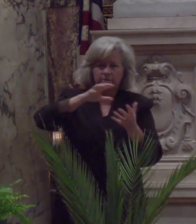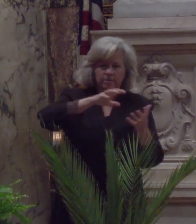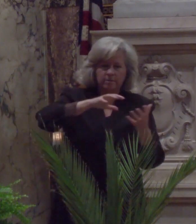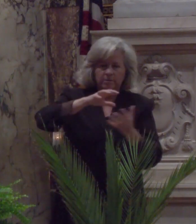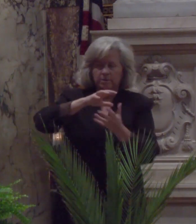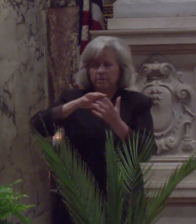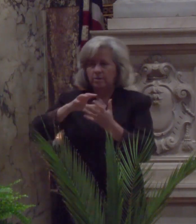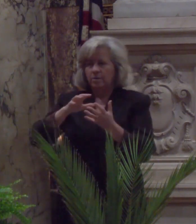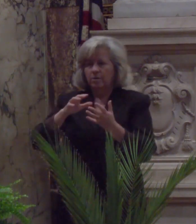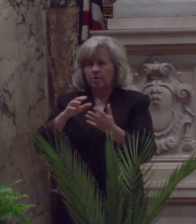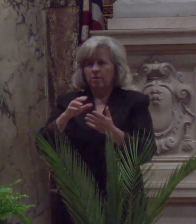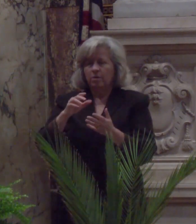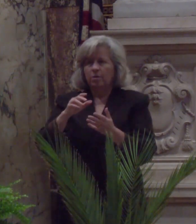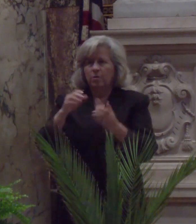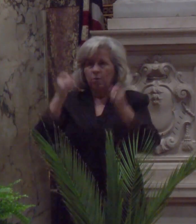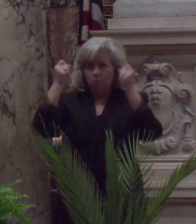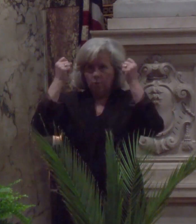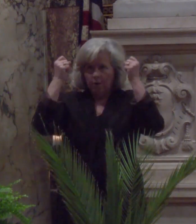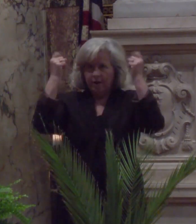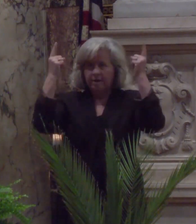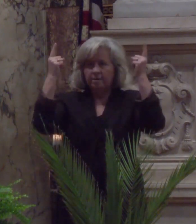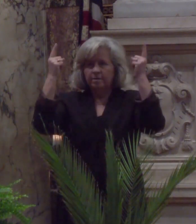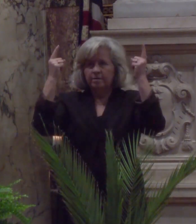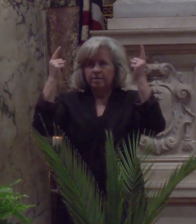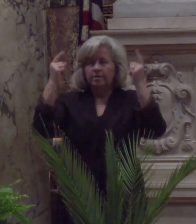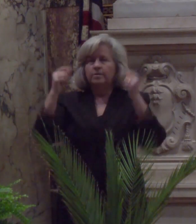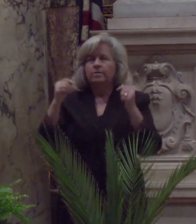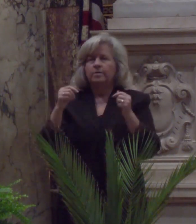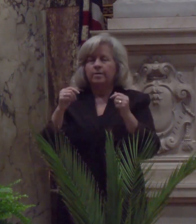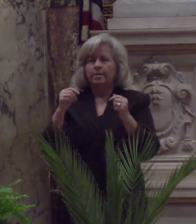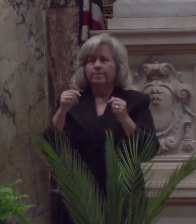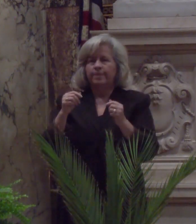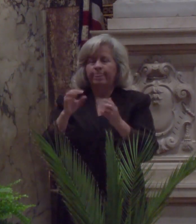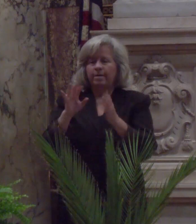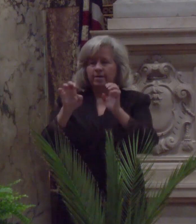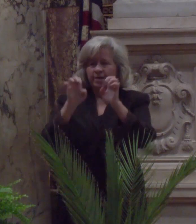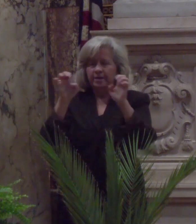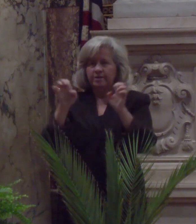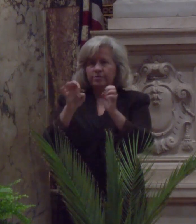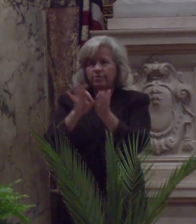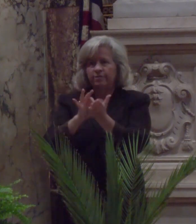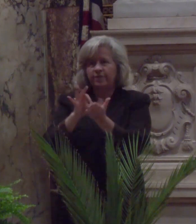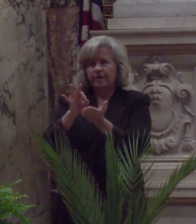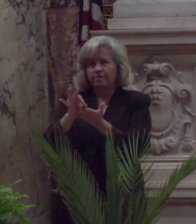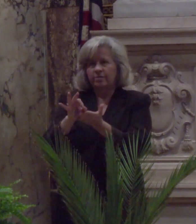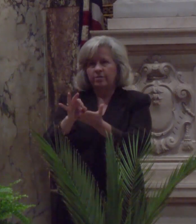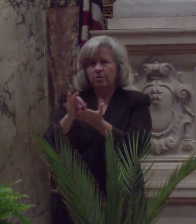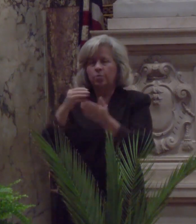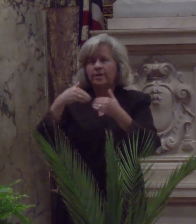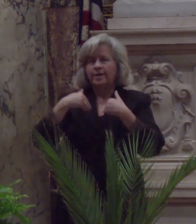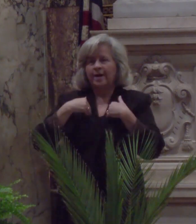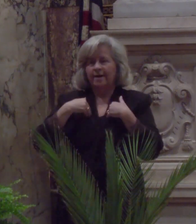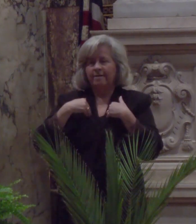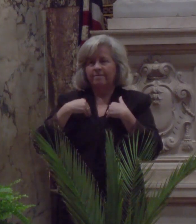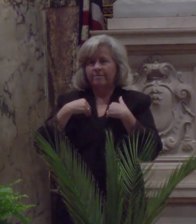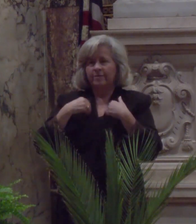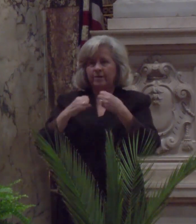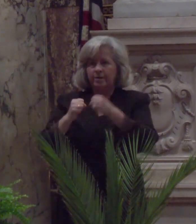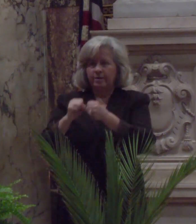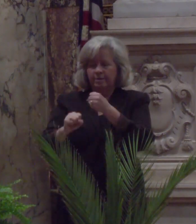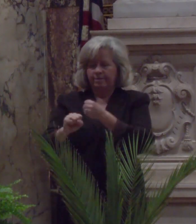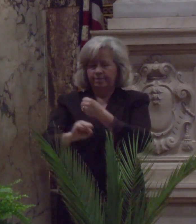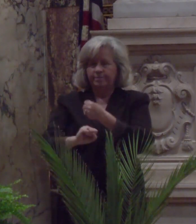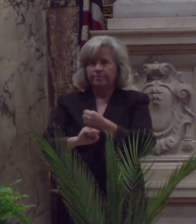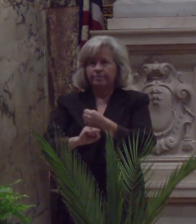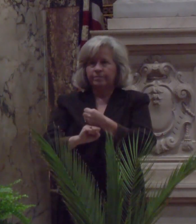awakens so as to reawaken and revive our Easter faith. We have an anchor. By his